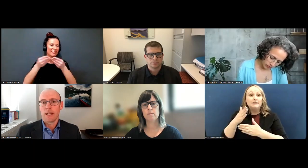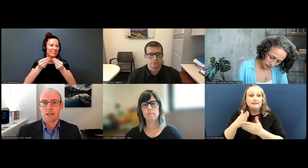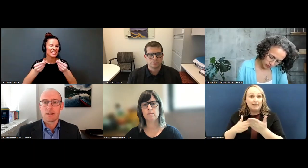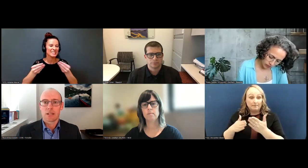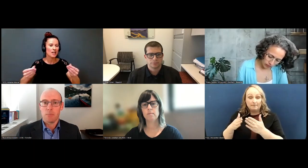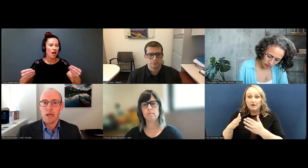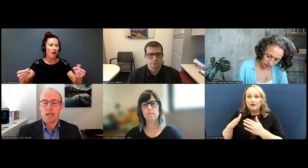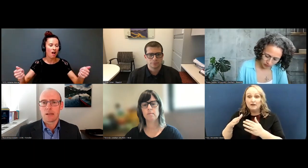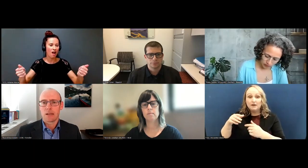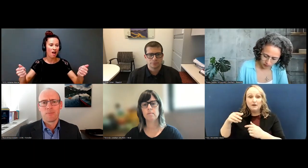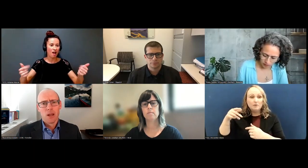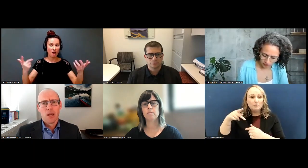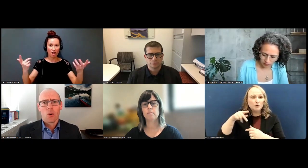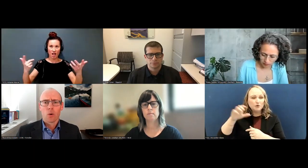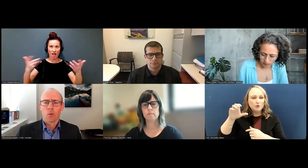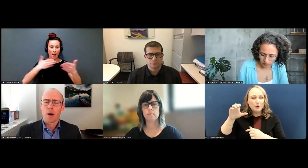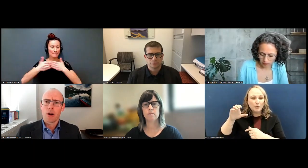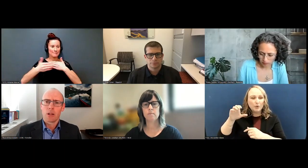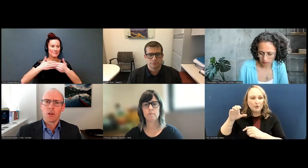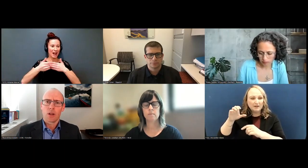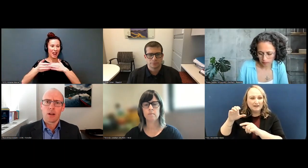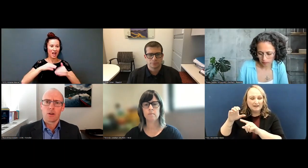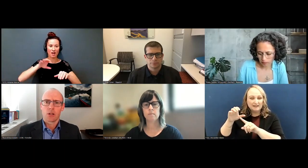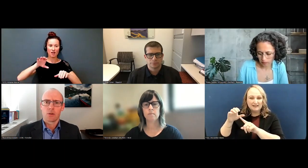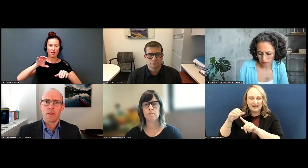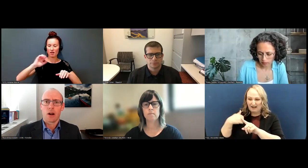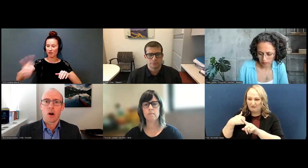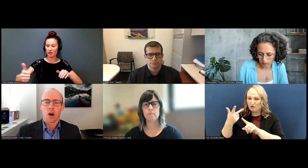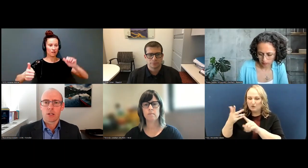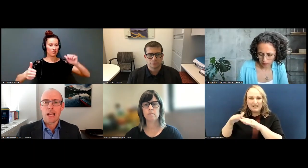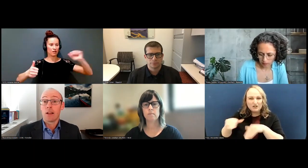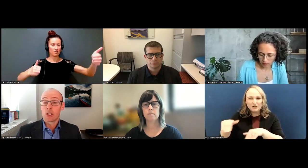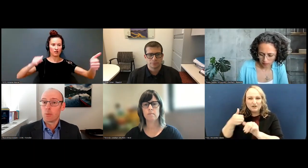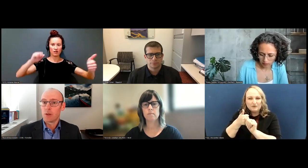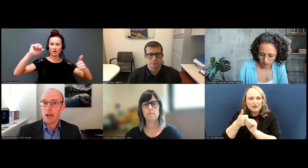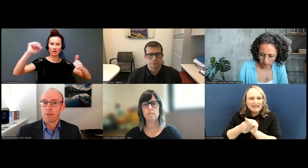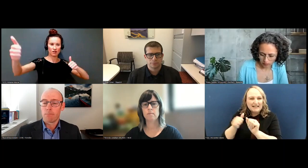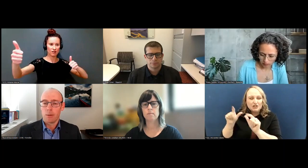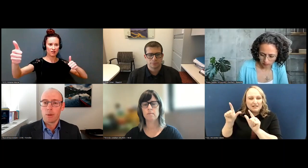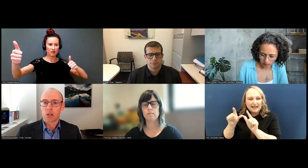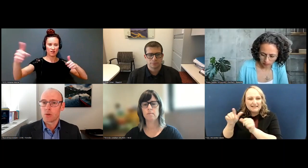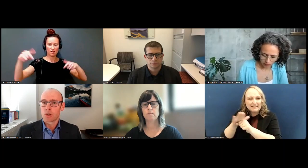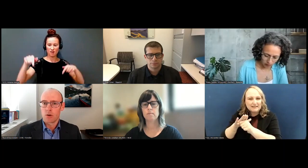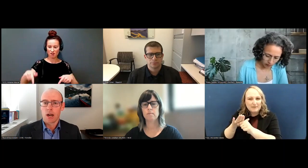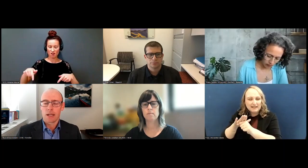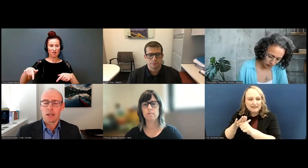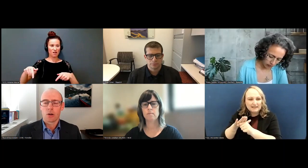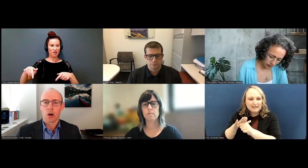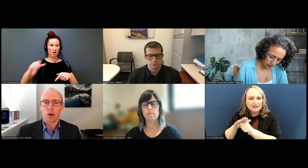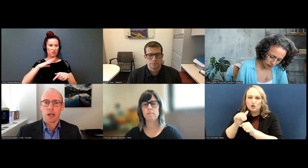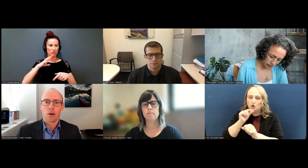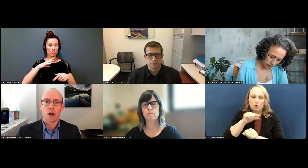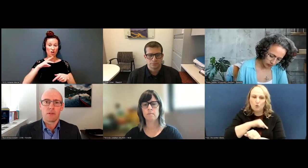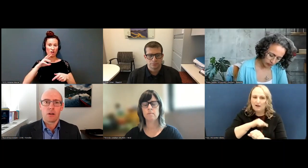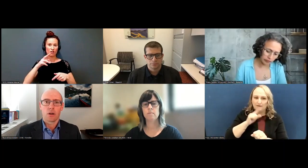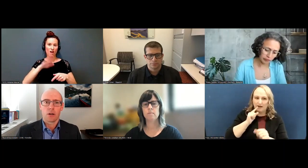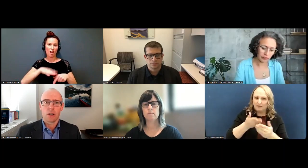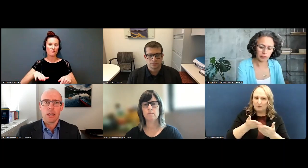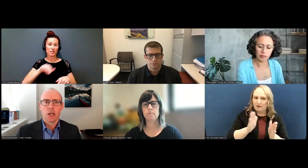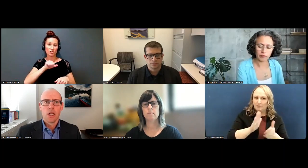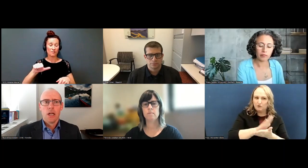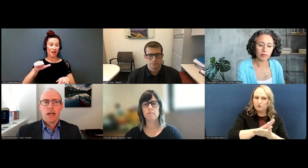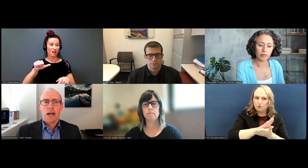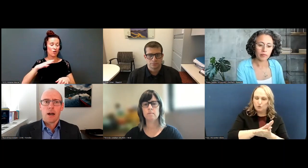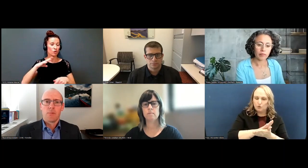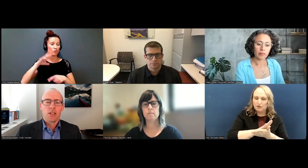per licensed space. And we're primarily looking here at children that aren't eligible yet for public school. So they're not in kindergarten yet or not of kindergarten